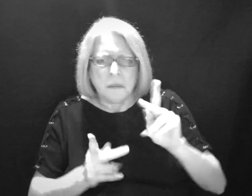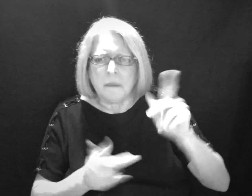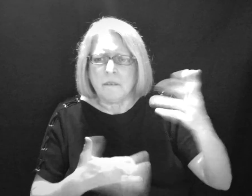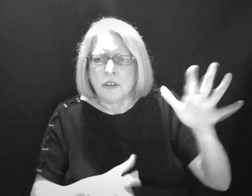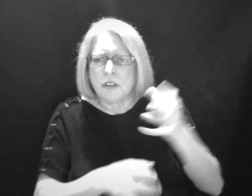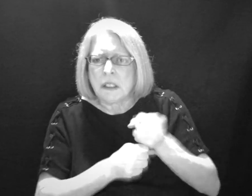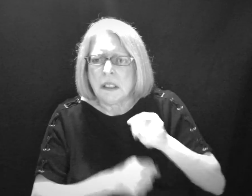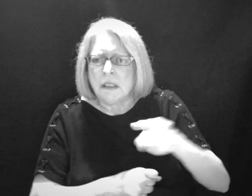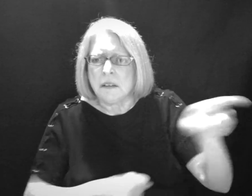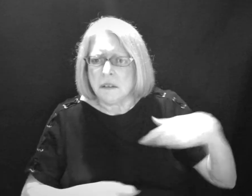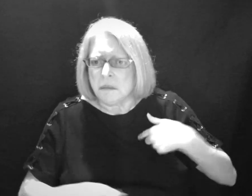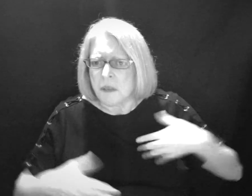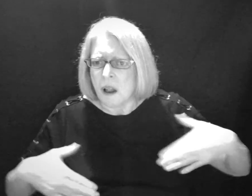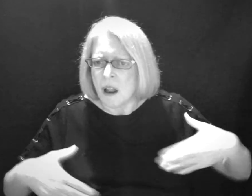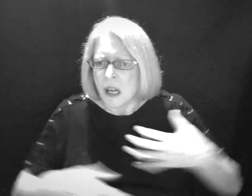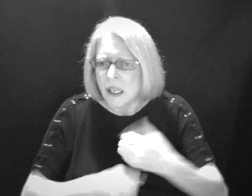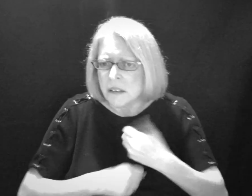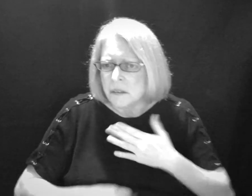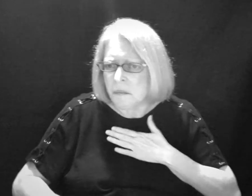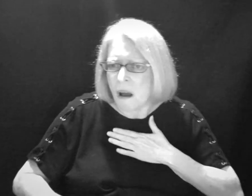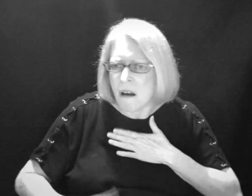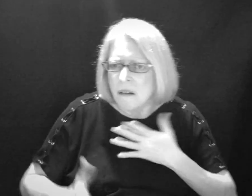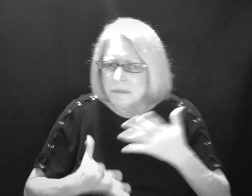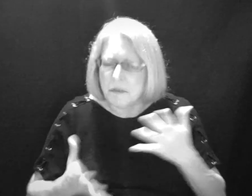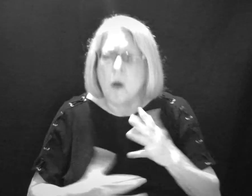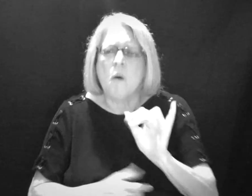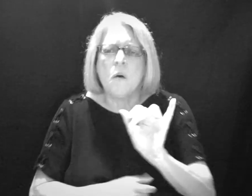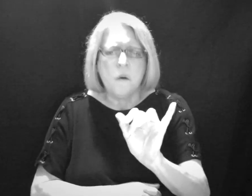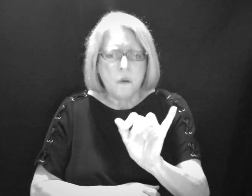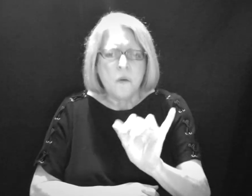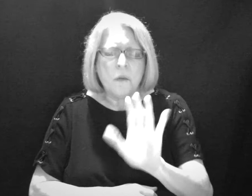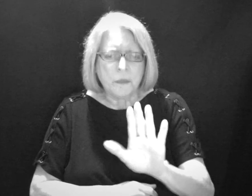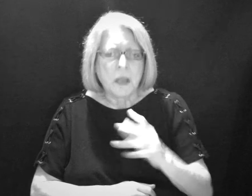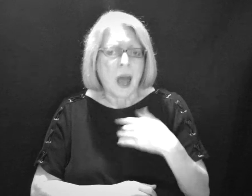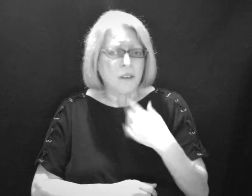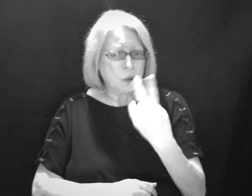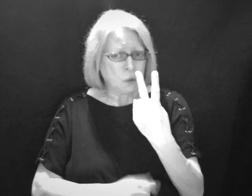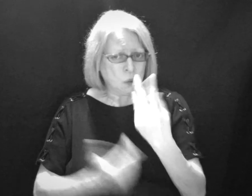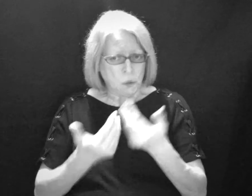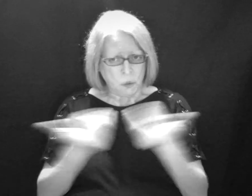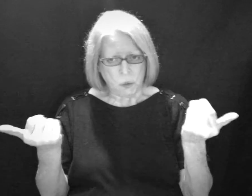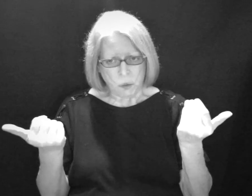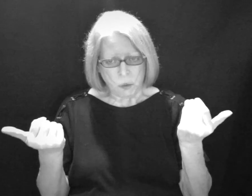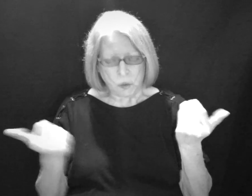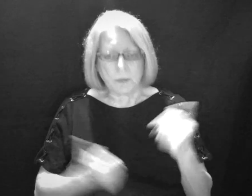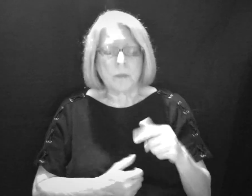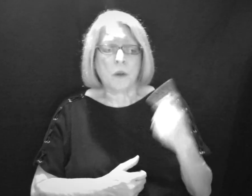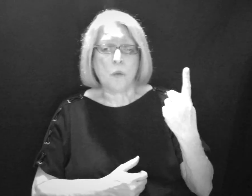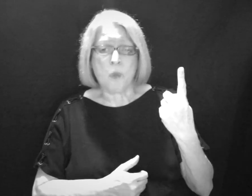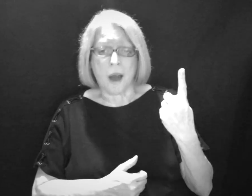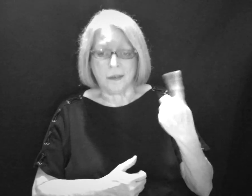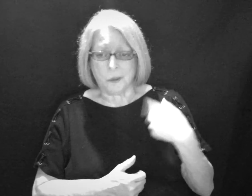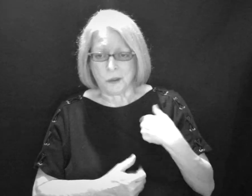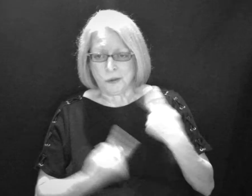Editor. And go ahead and press Edit. And let's add a spacer in here that is 250